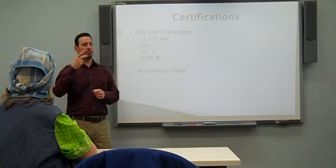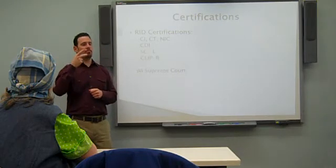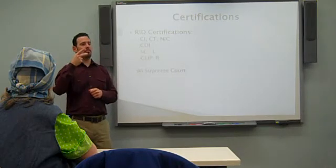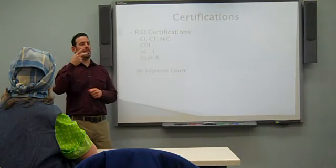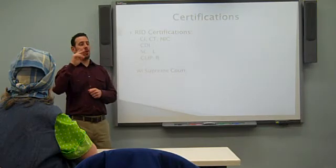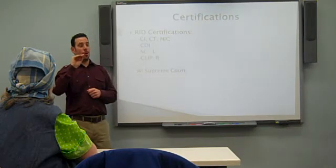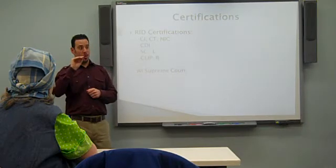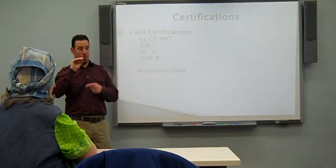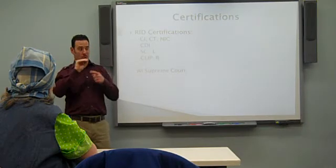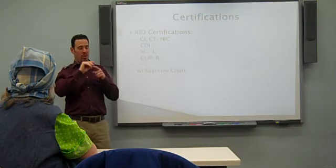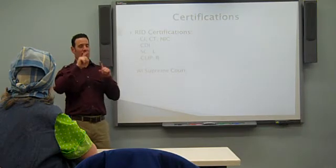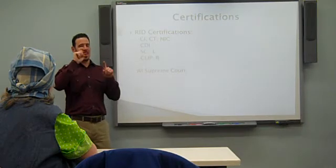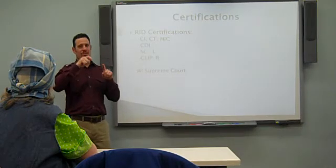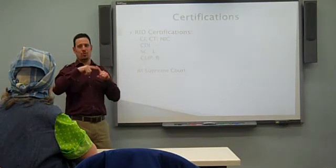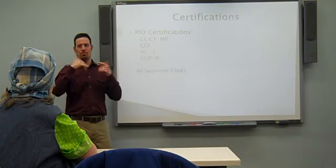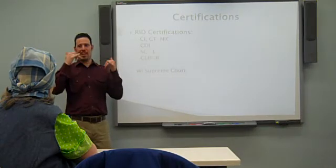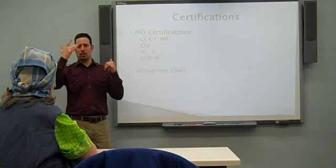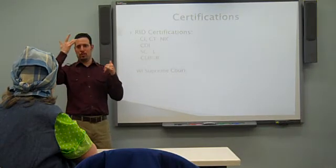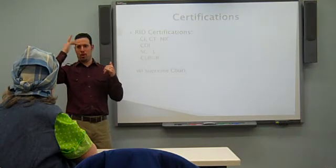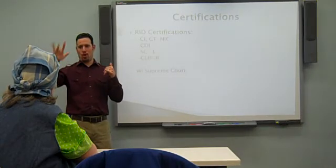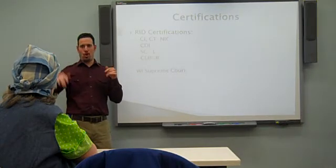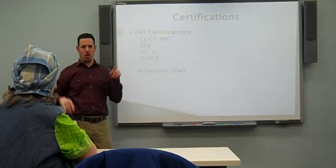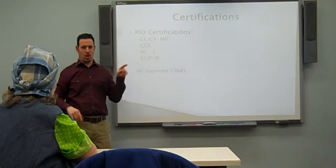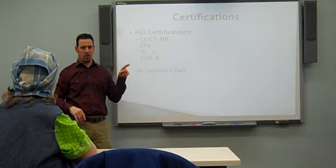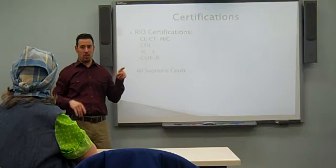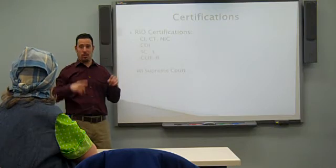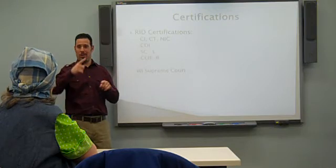The PO, his parole officer was giving him a hard time.